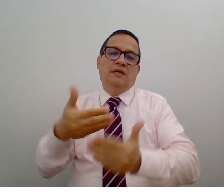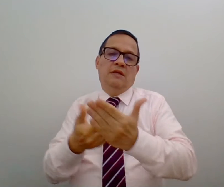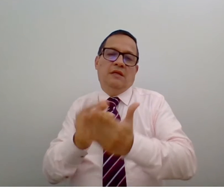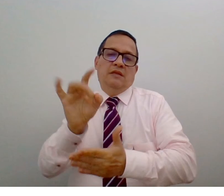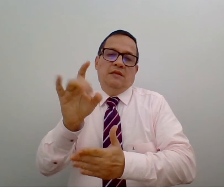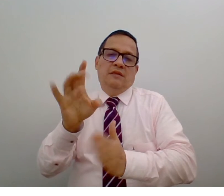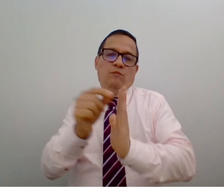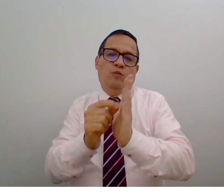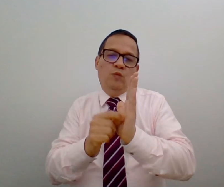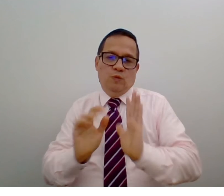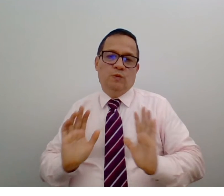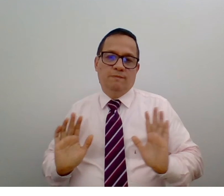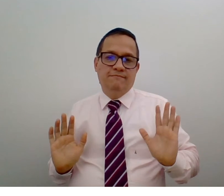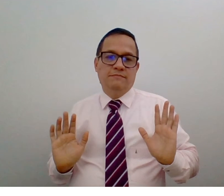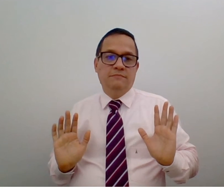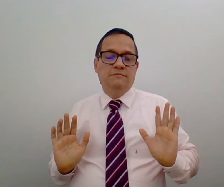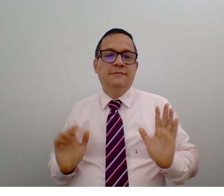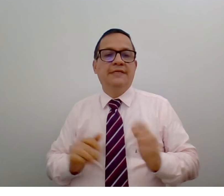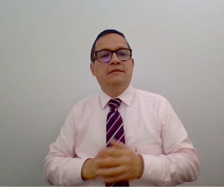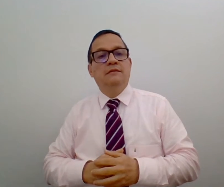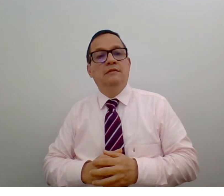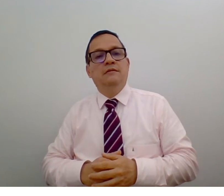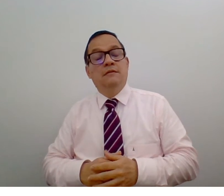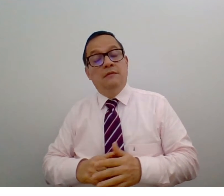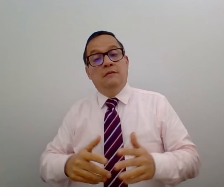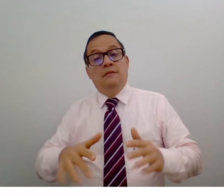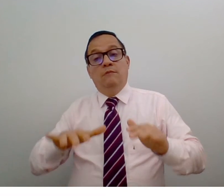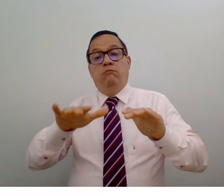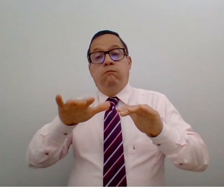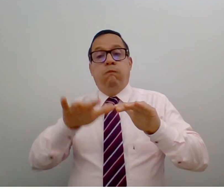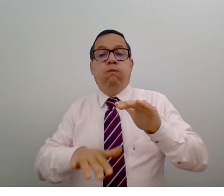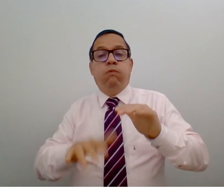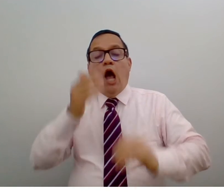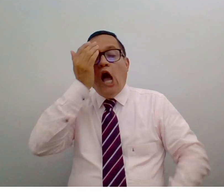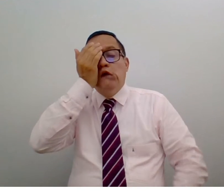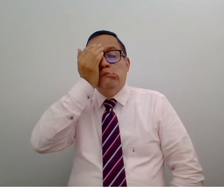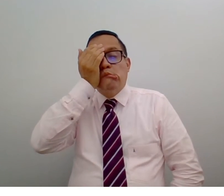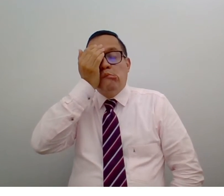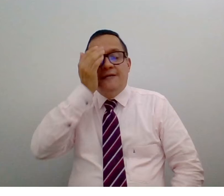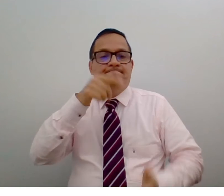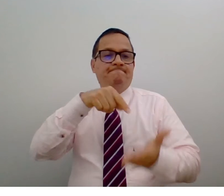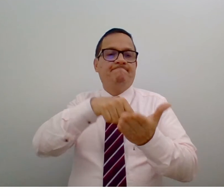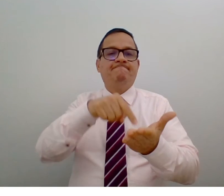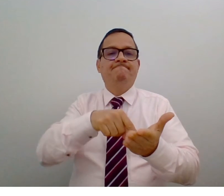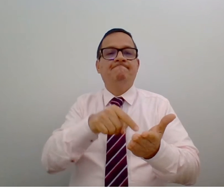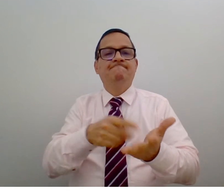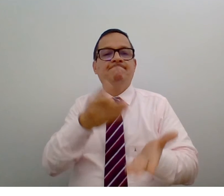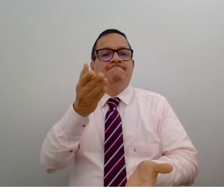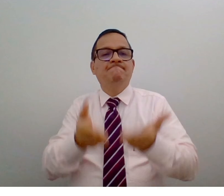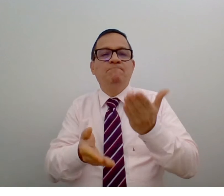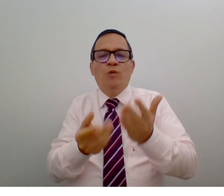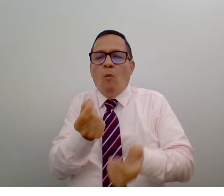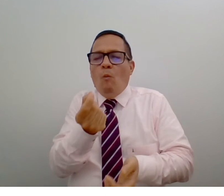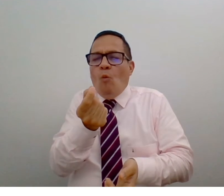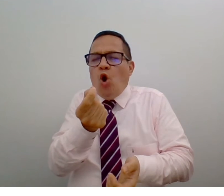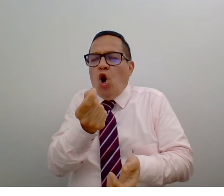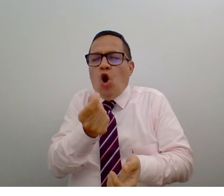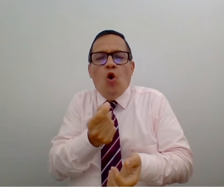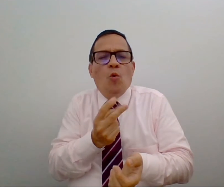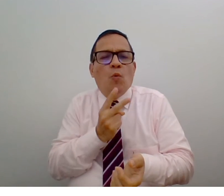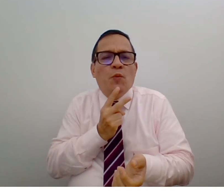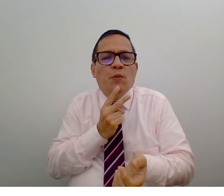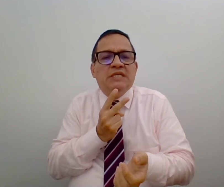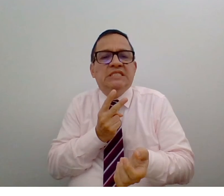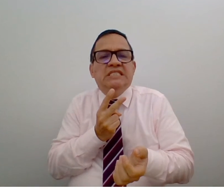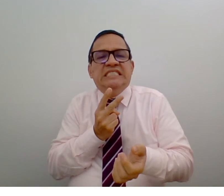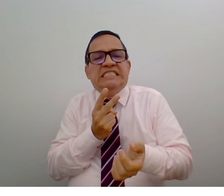14 points. Low level. The text uses a very limited vocabulary with many